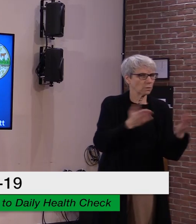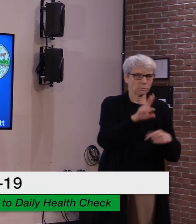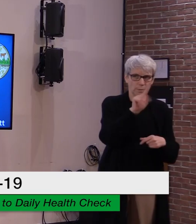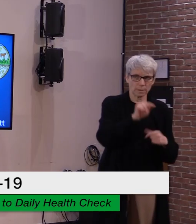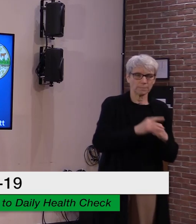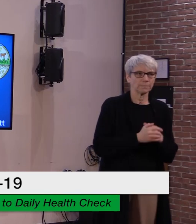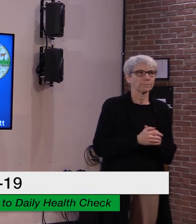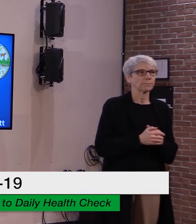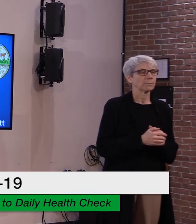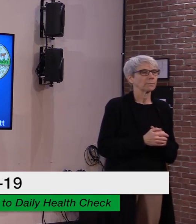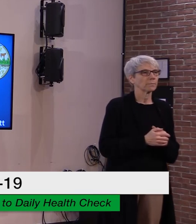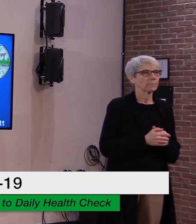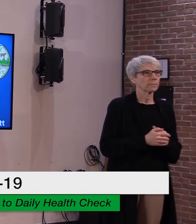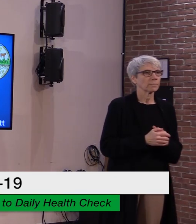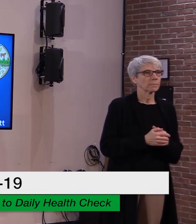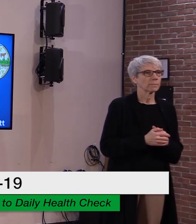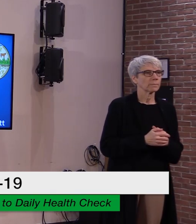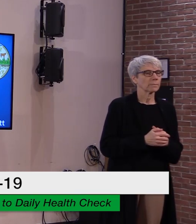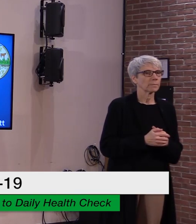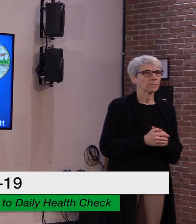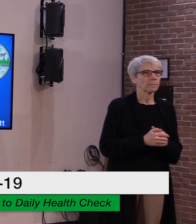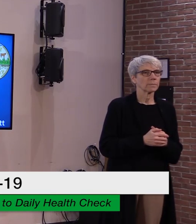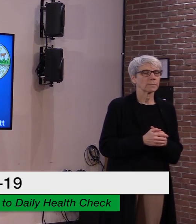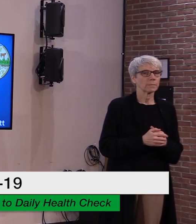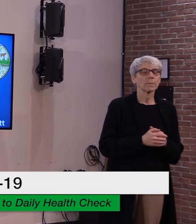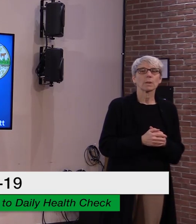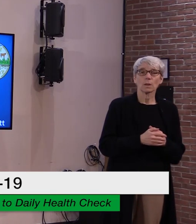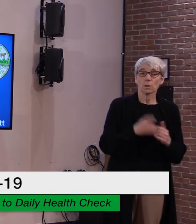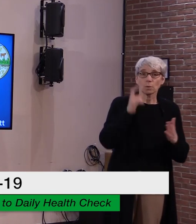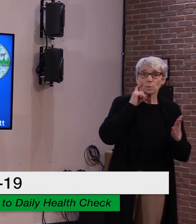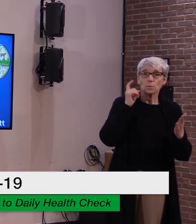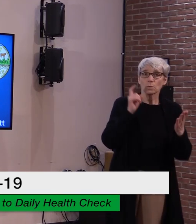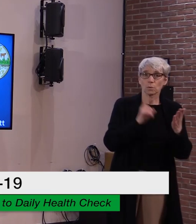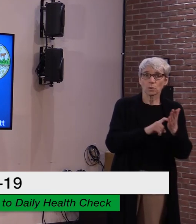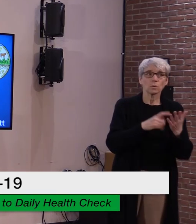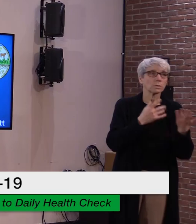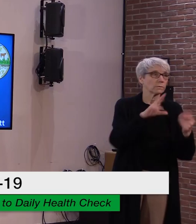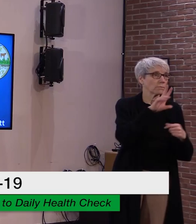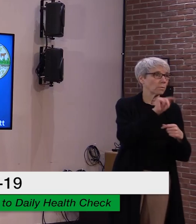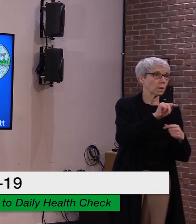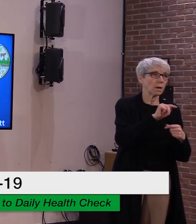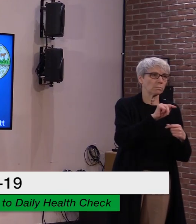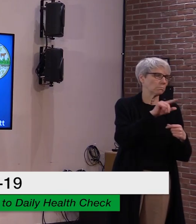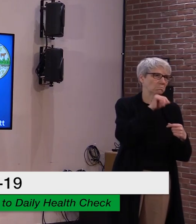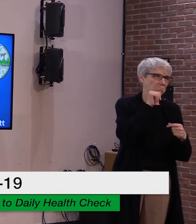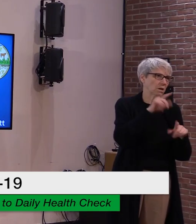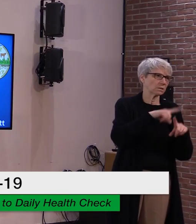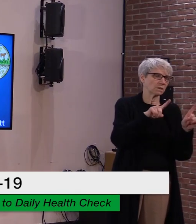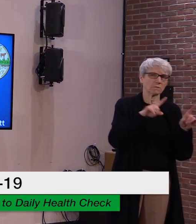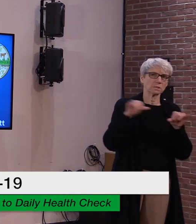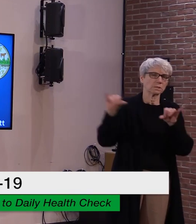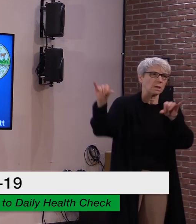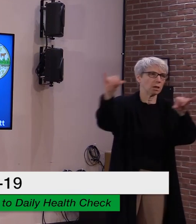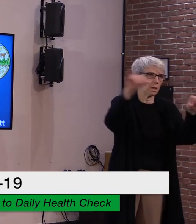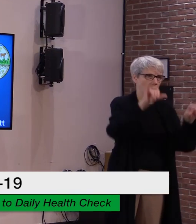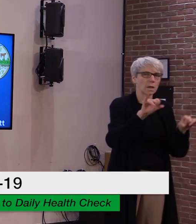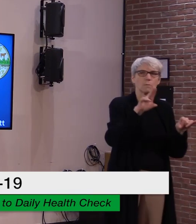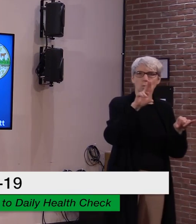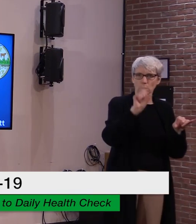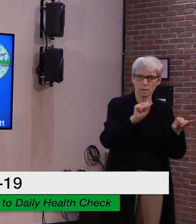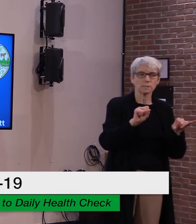you may have noticed that while we've had an increase in hospitalizations like the rest of the country we've had very few in the